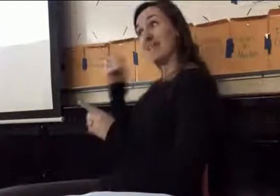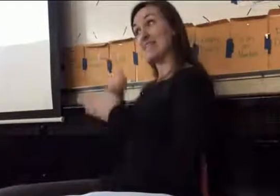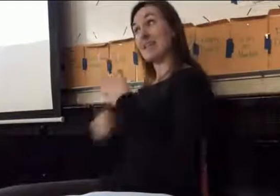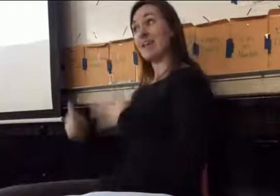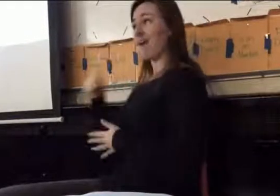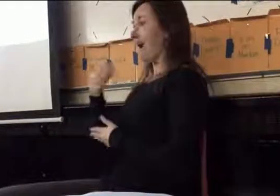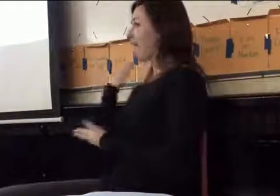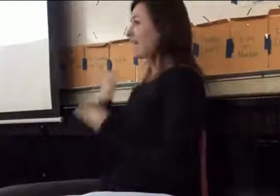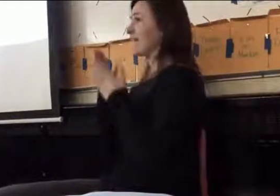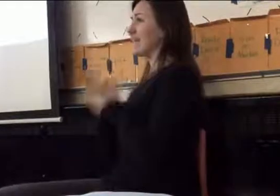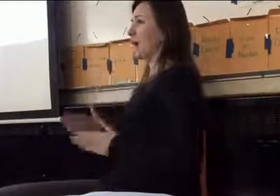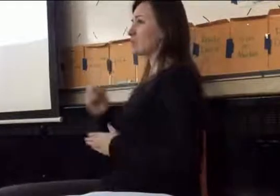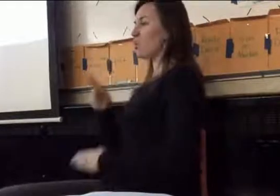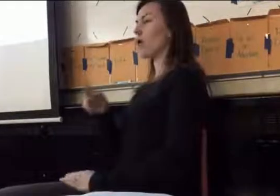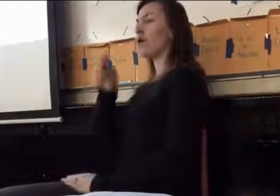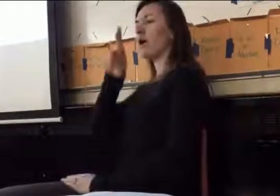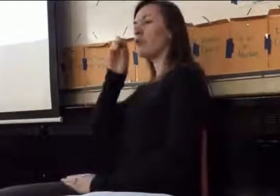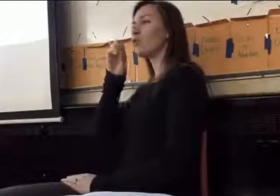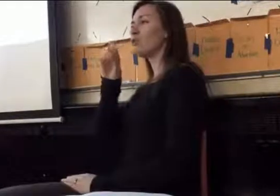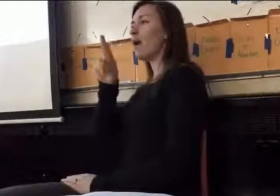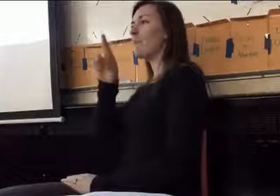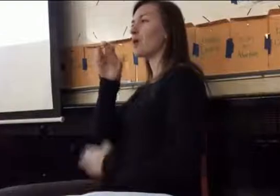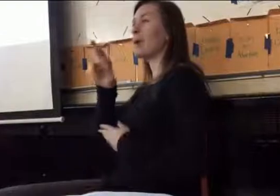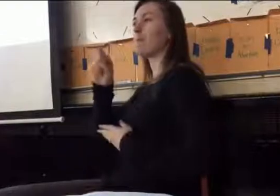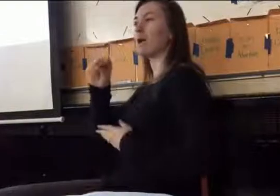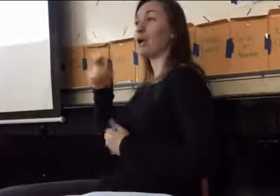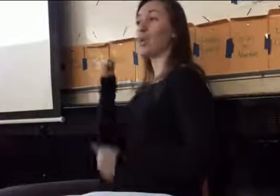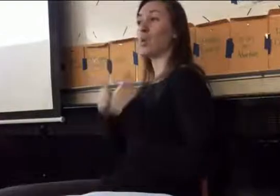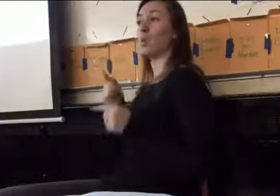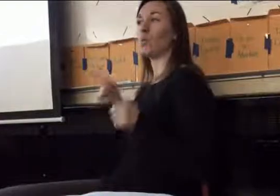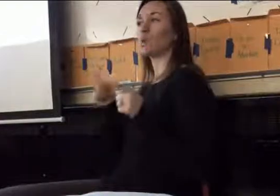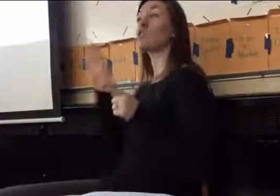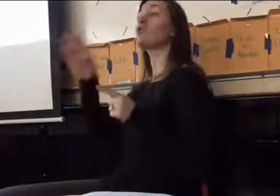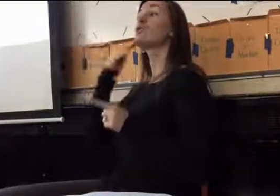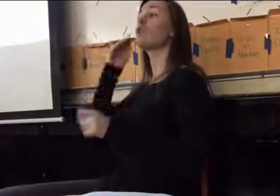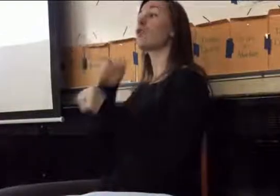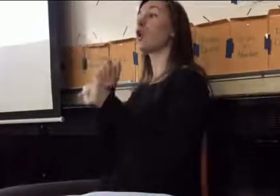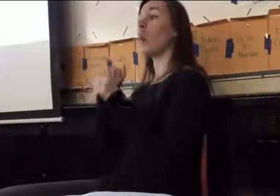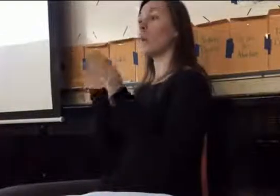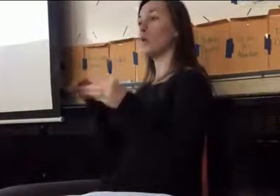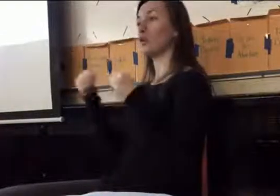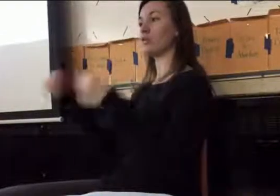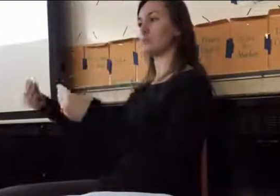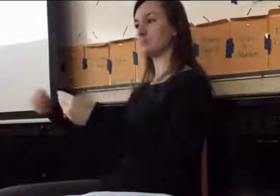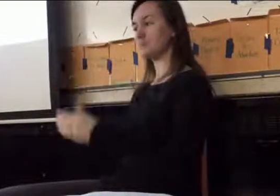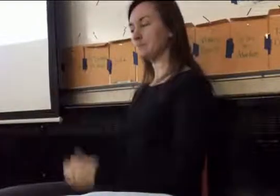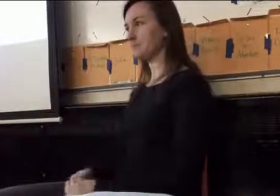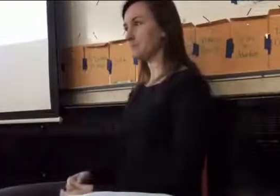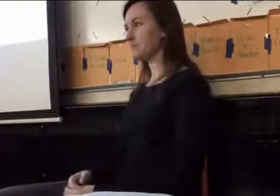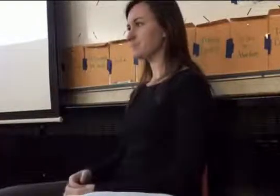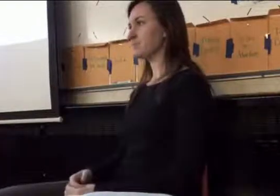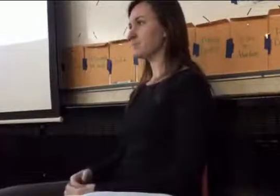or is he a robber baron? Now, if you'll look at your homework for tonight, so pull that out.